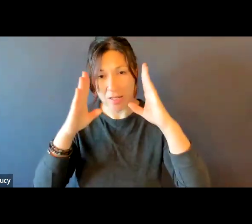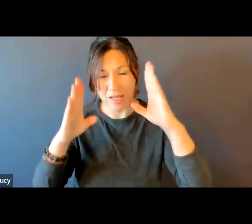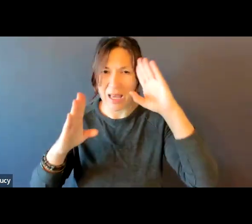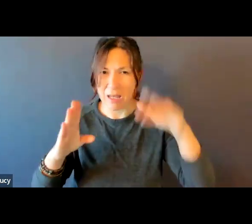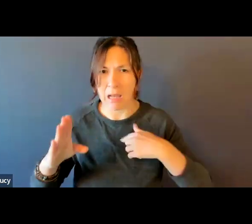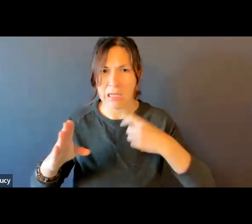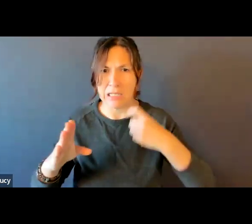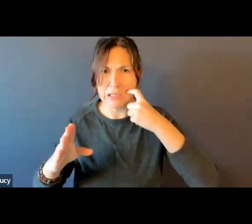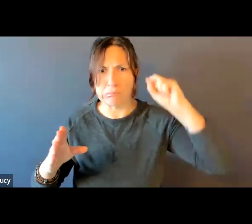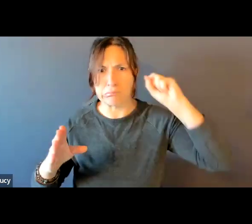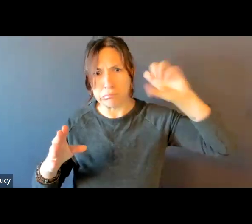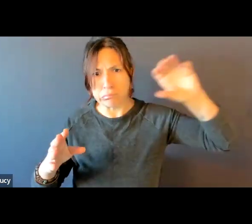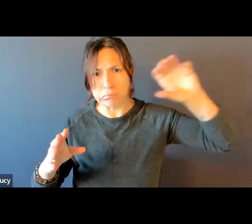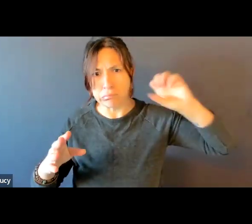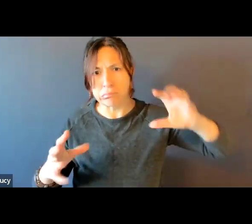of information.